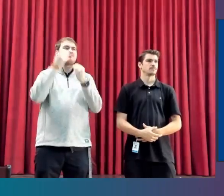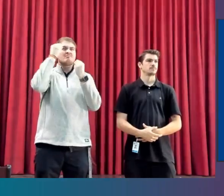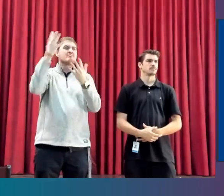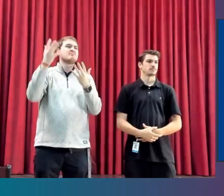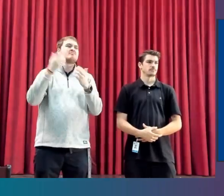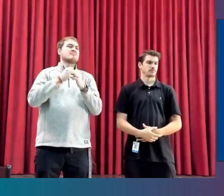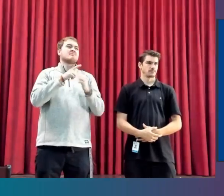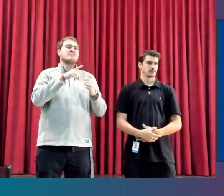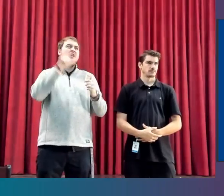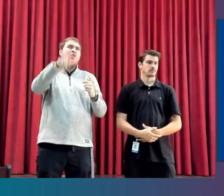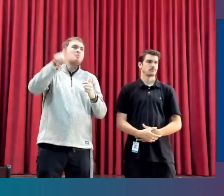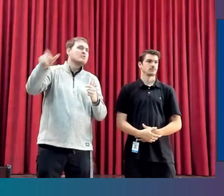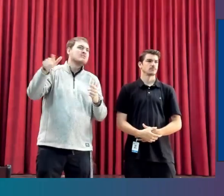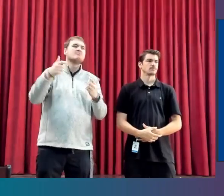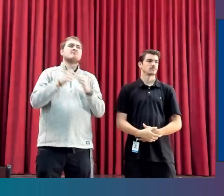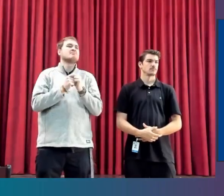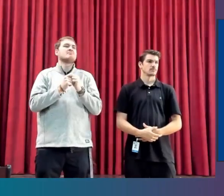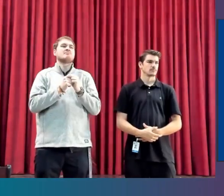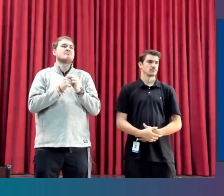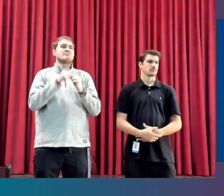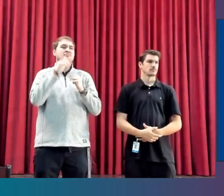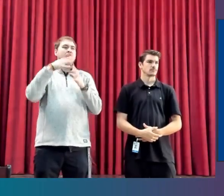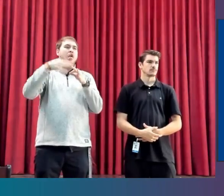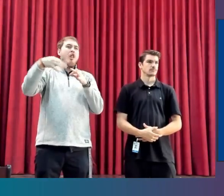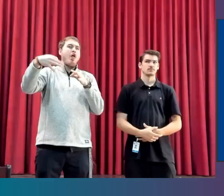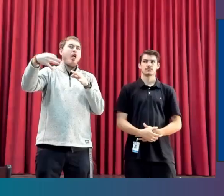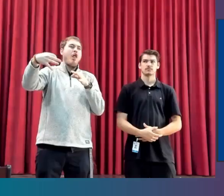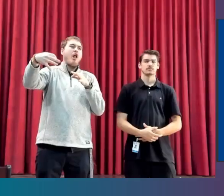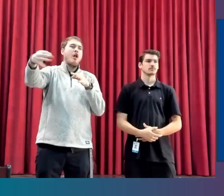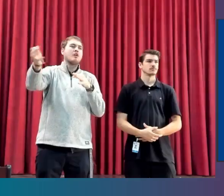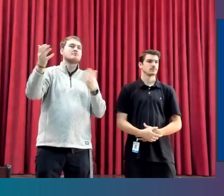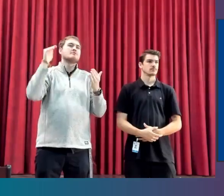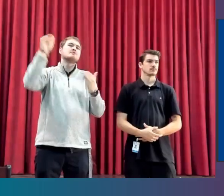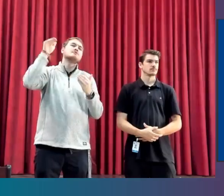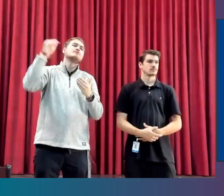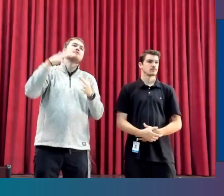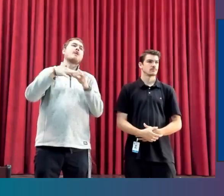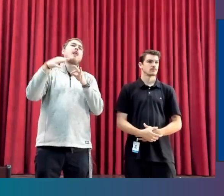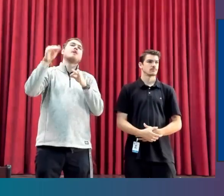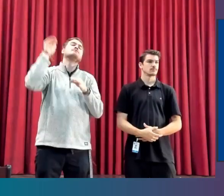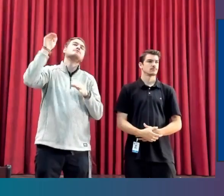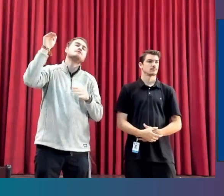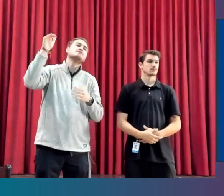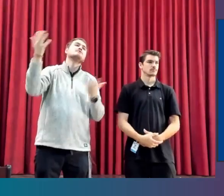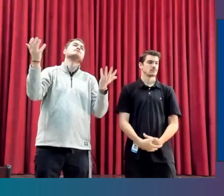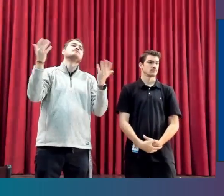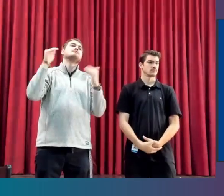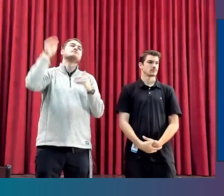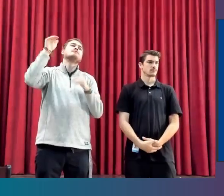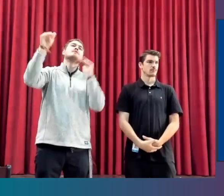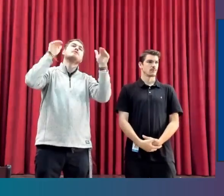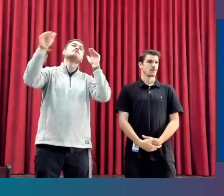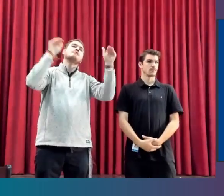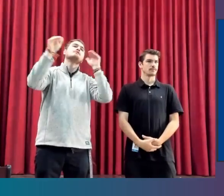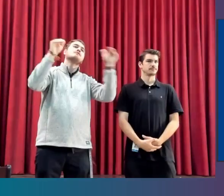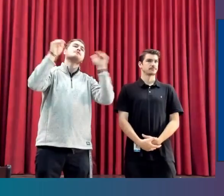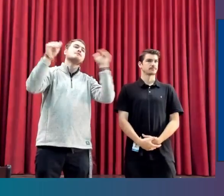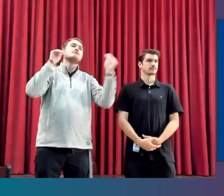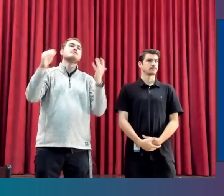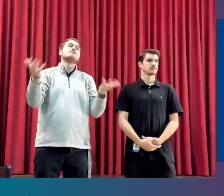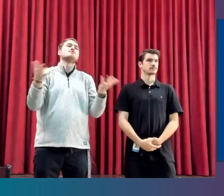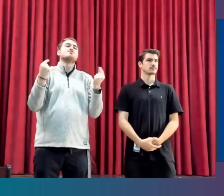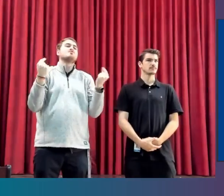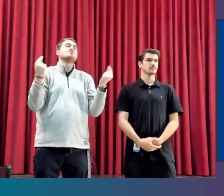and the situation was dangerous, perhaps it was going to fall to the floor. We contacted the landlord, let them know it's getting